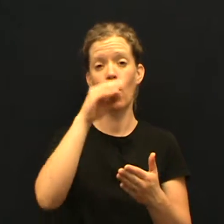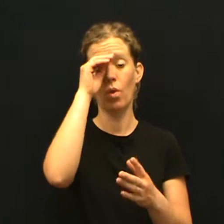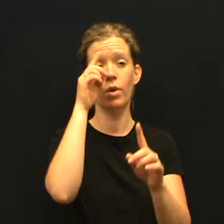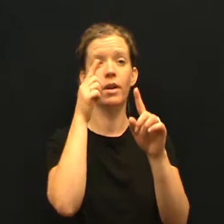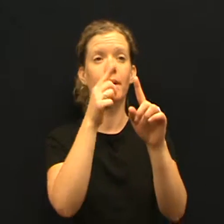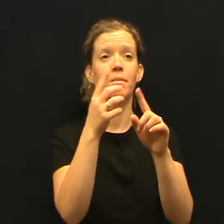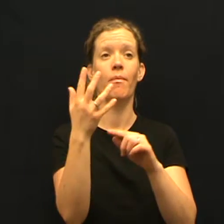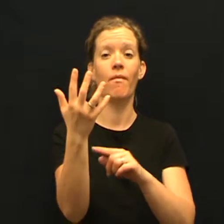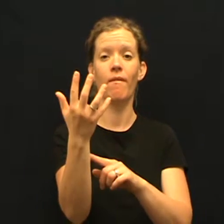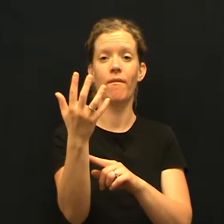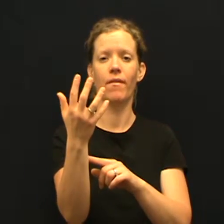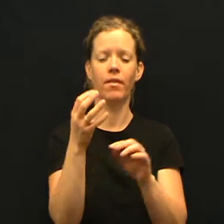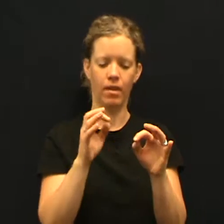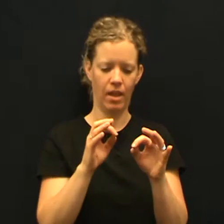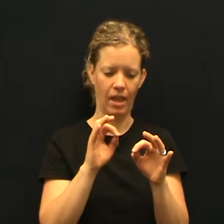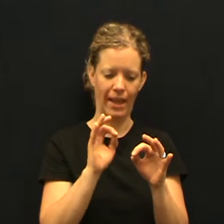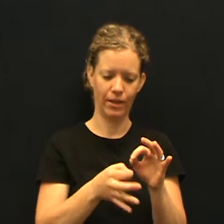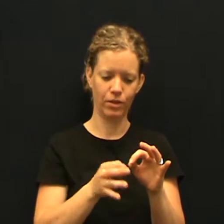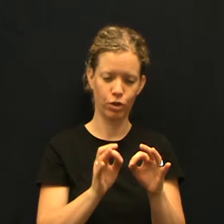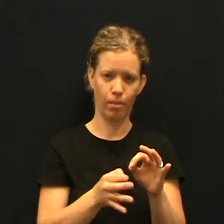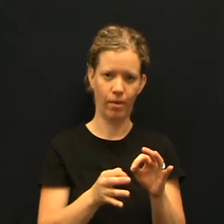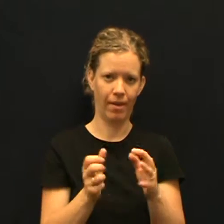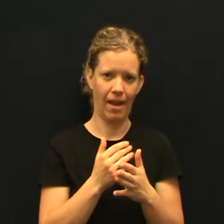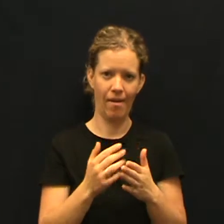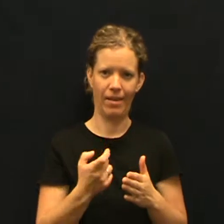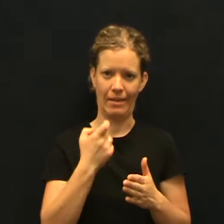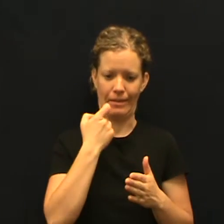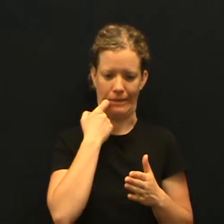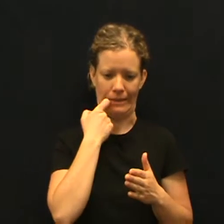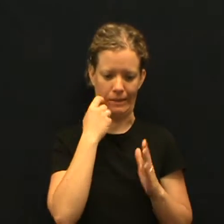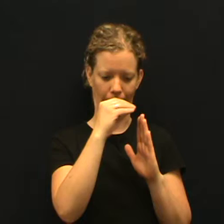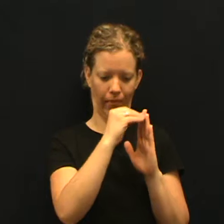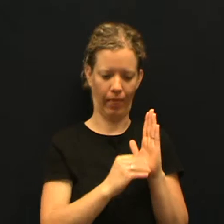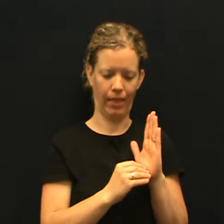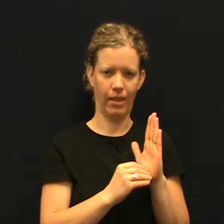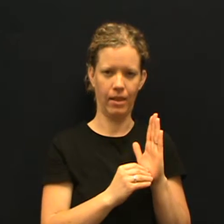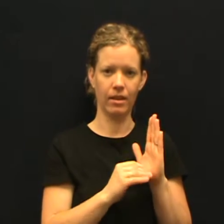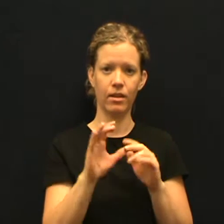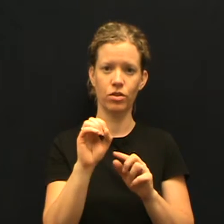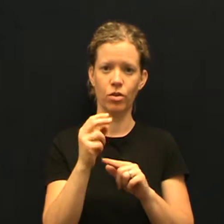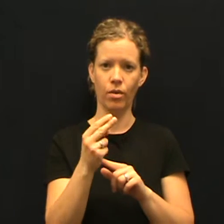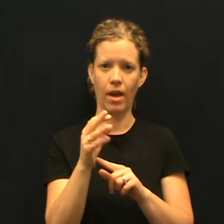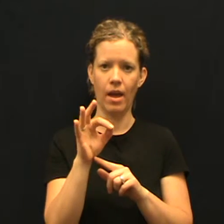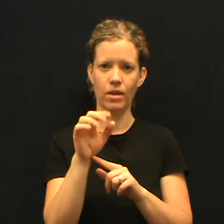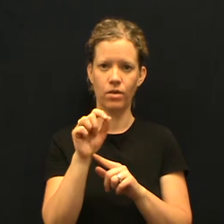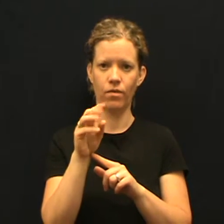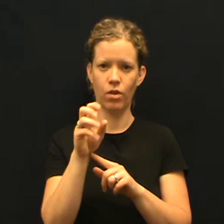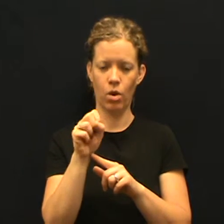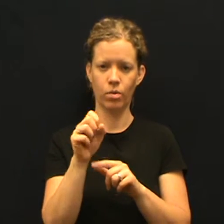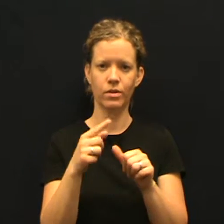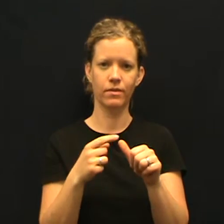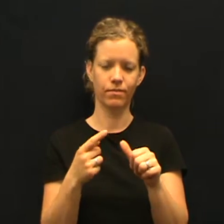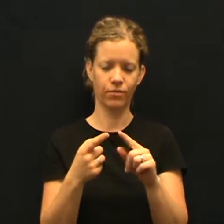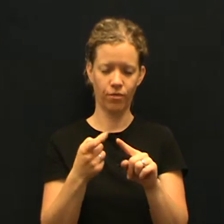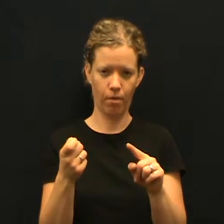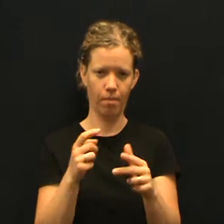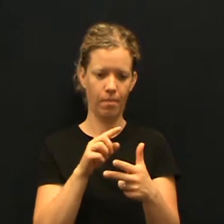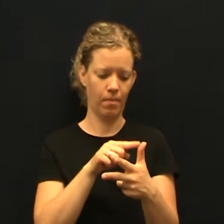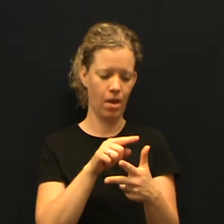is interpreting what we just created. And so we're going to look at cash flows from operating, investing, and financing activities. And even